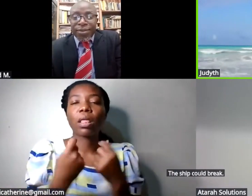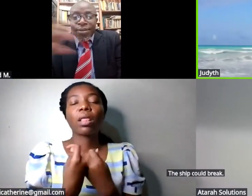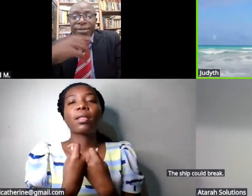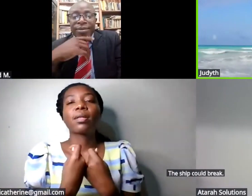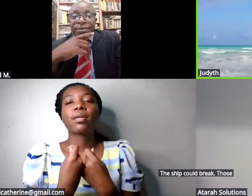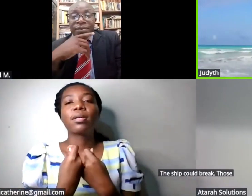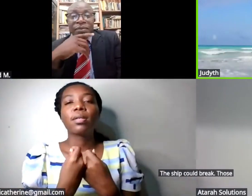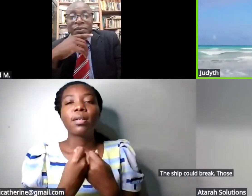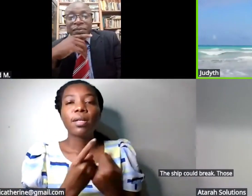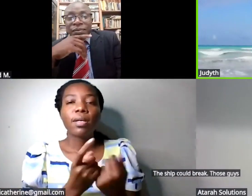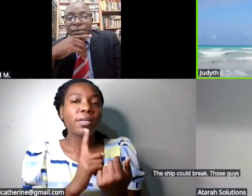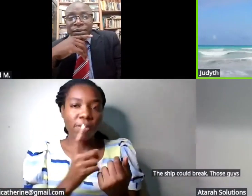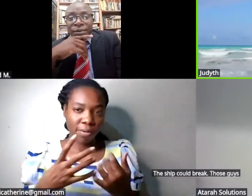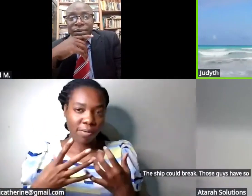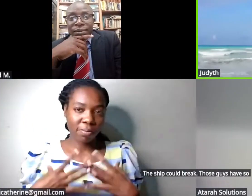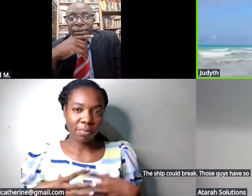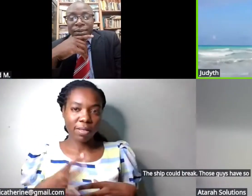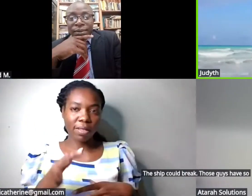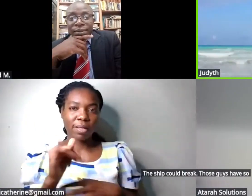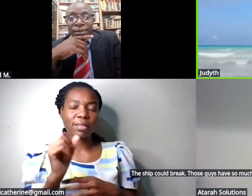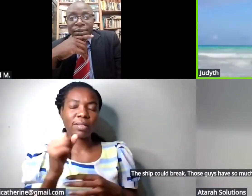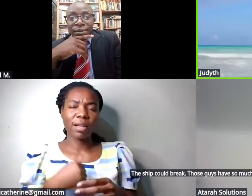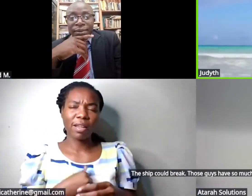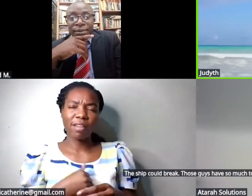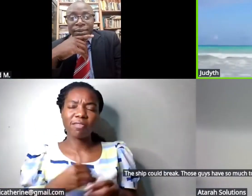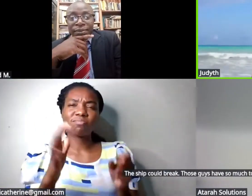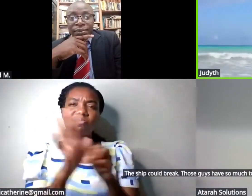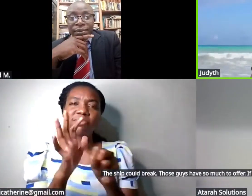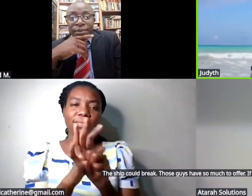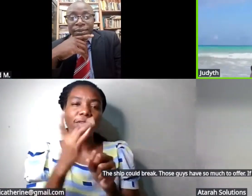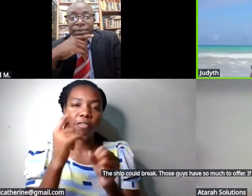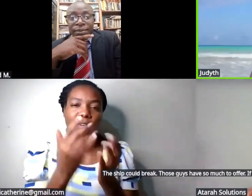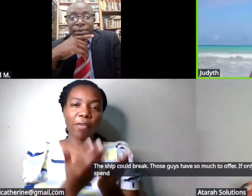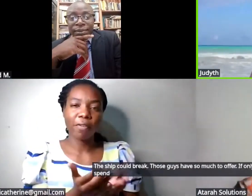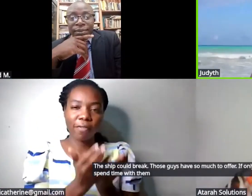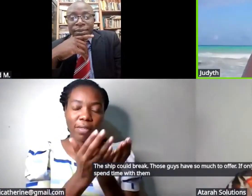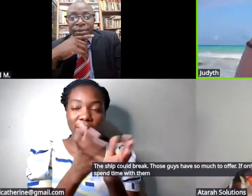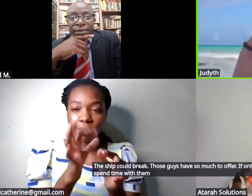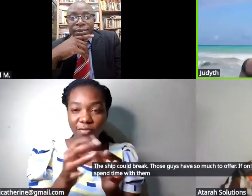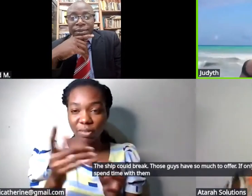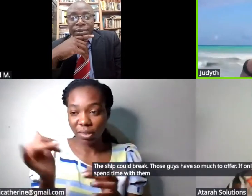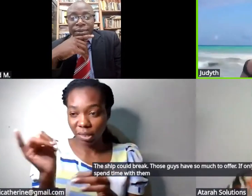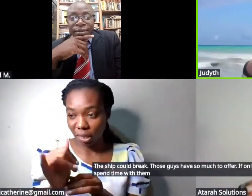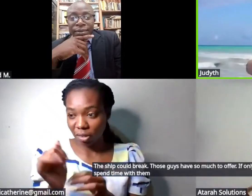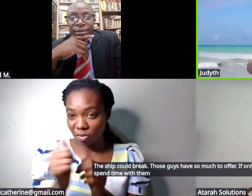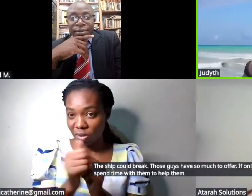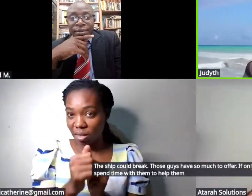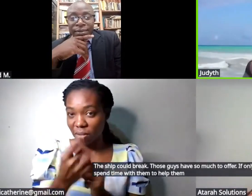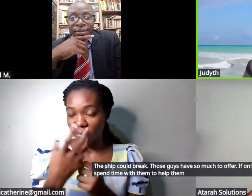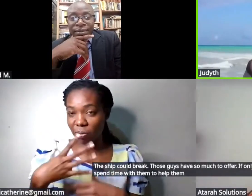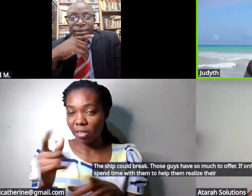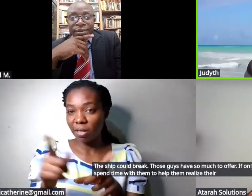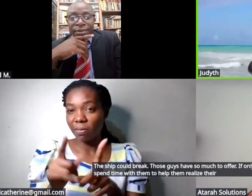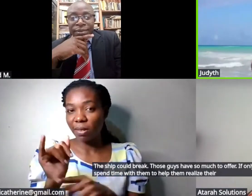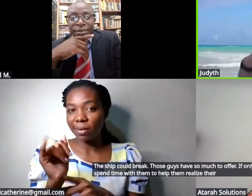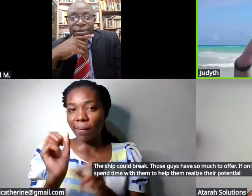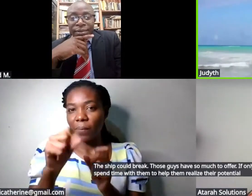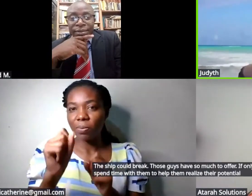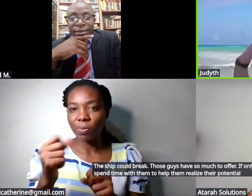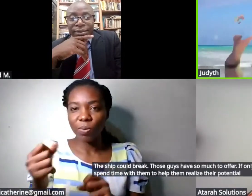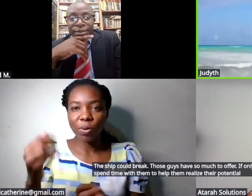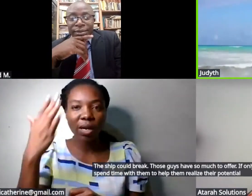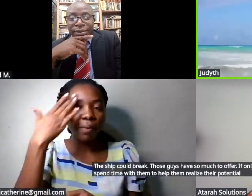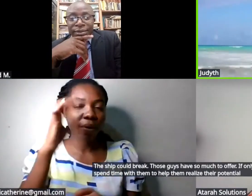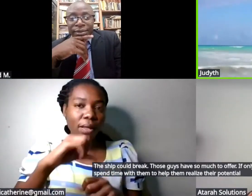have so much to offer. If only someone would spend time with them to help them realize their potential, and help